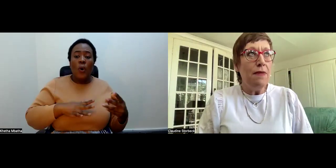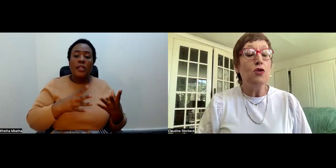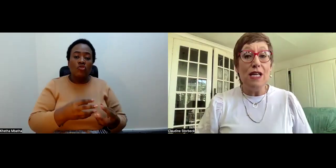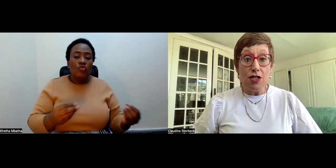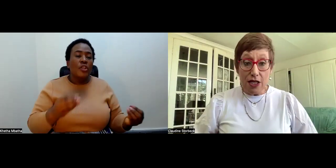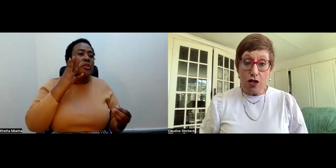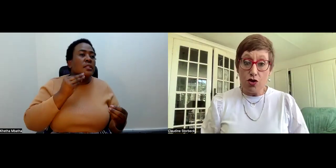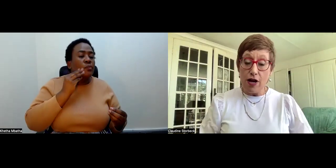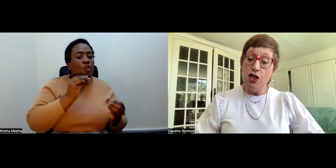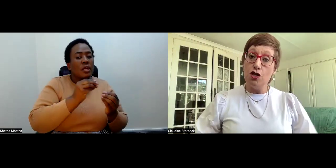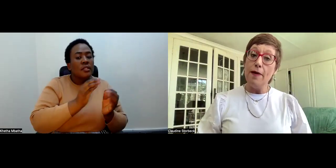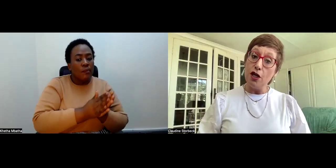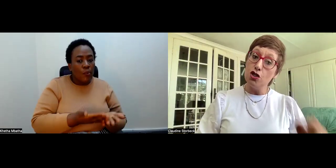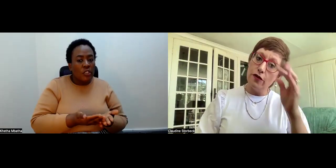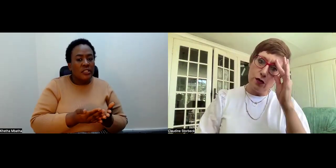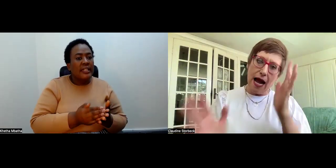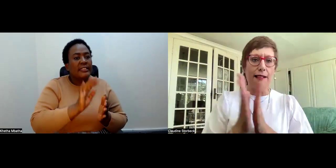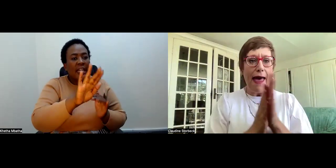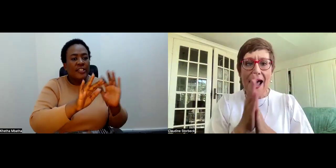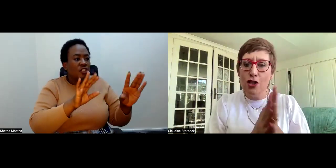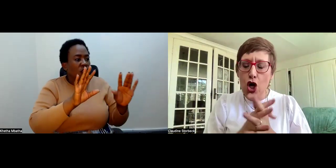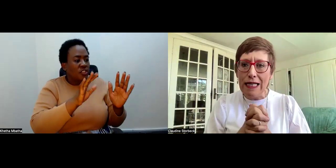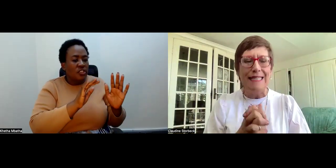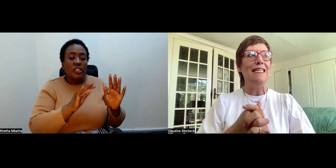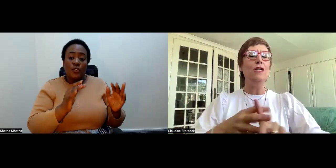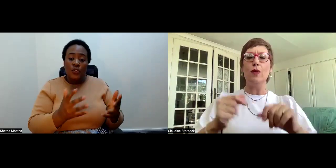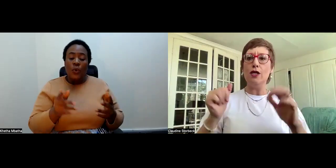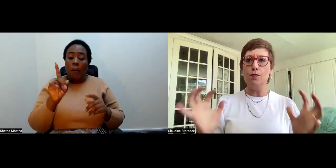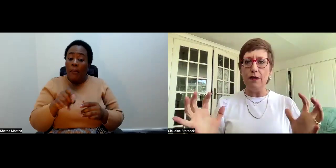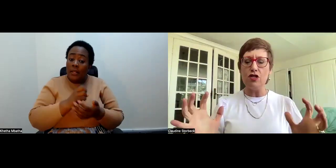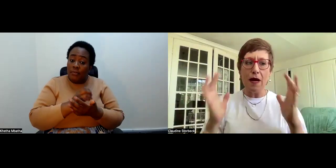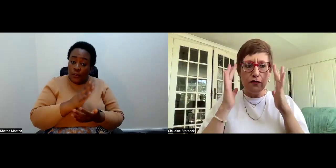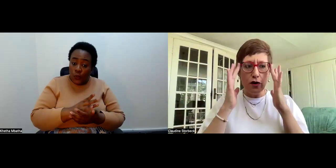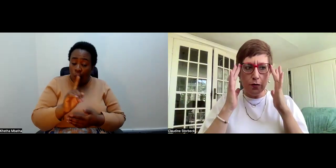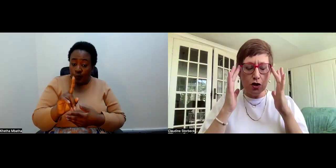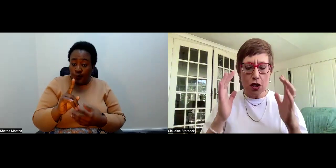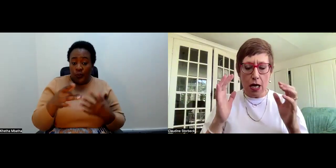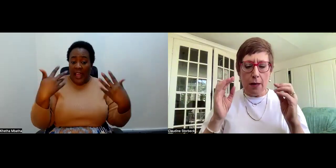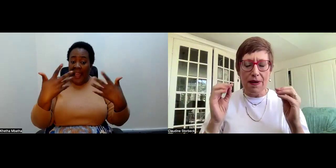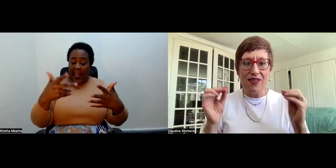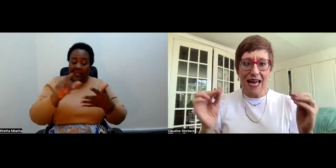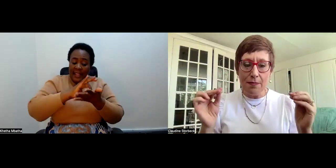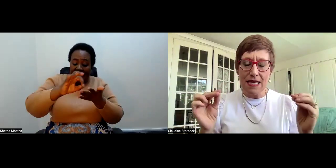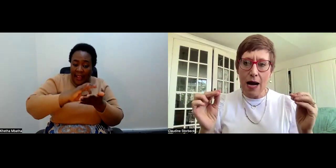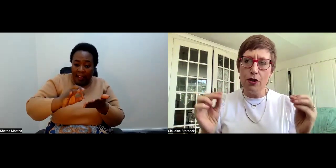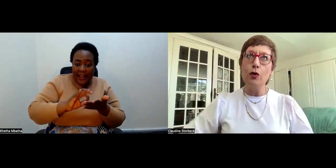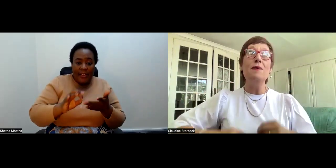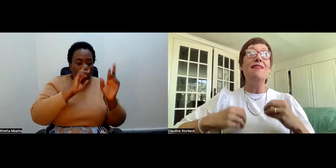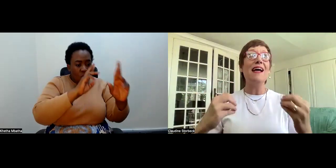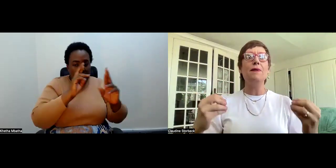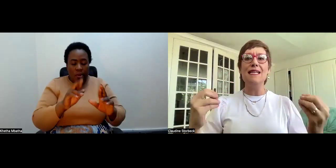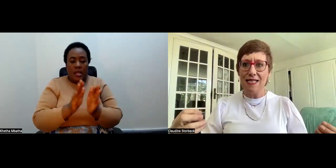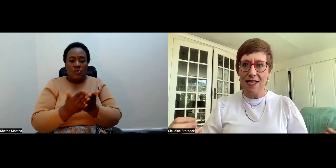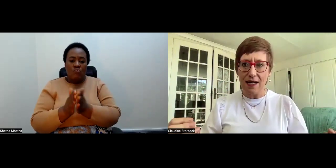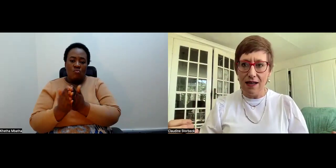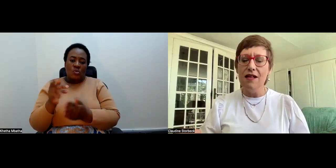So that means we need to teach them strategies of making sure that our little hands are clean. We need to be respectful of books. But at the same time, we don't want to be